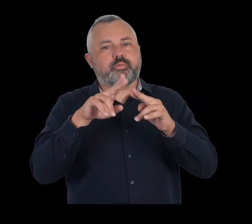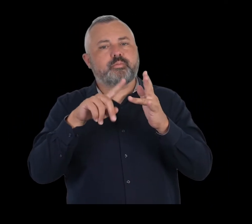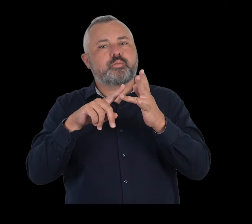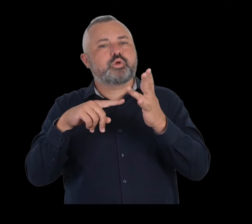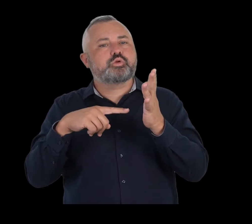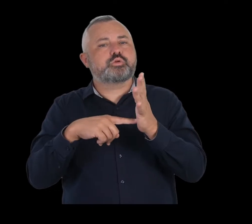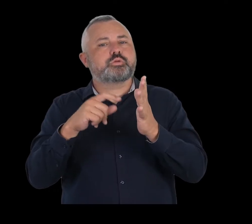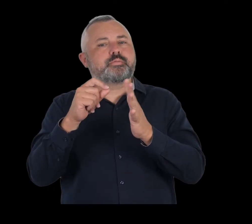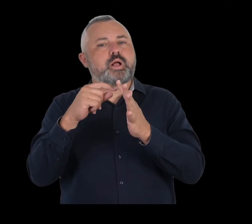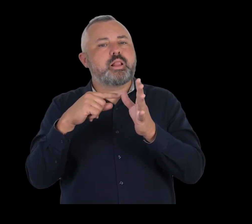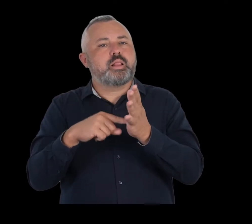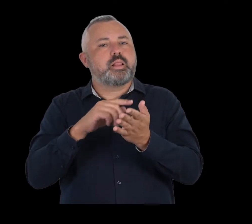maintaining footpaths.